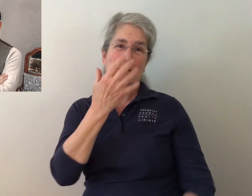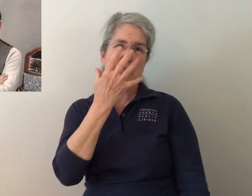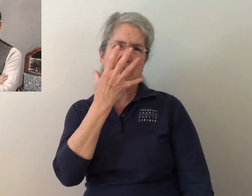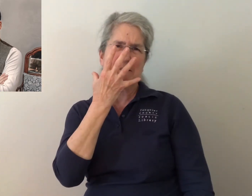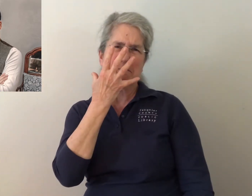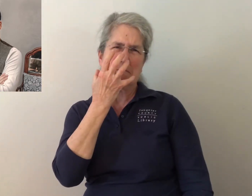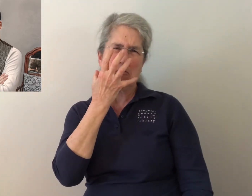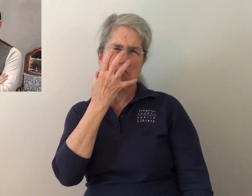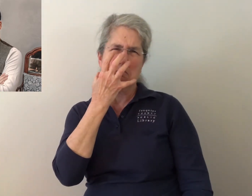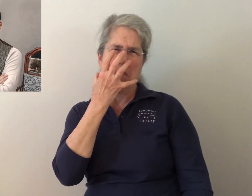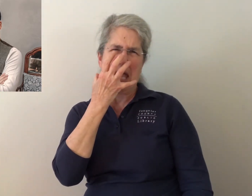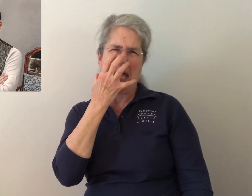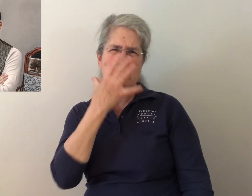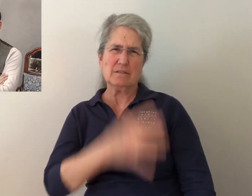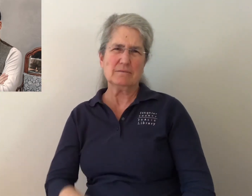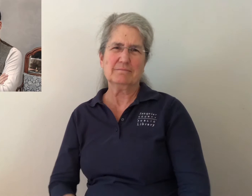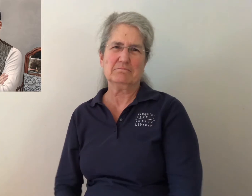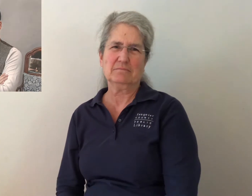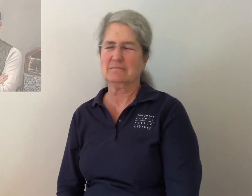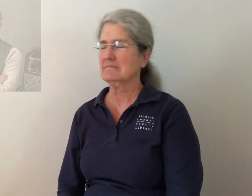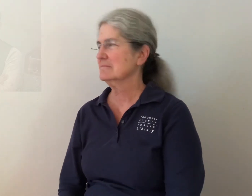just mad.